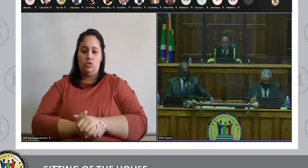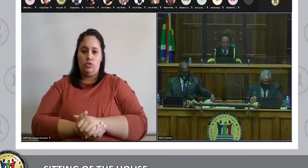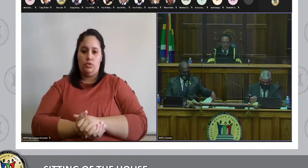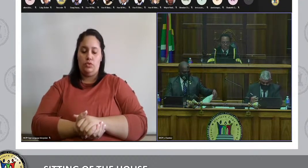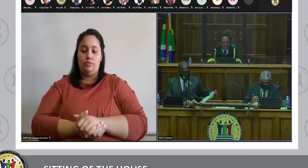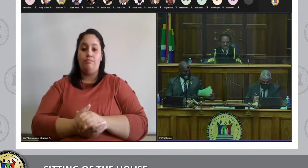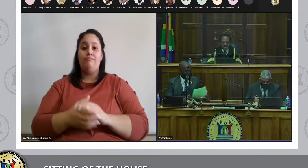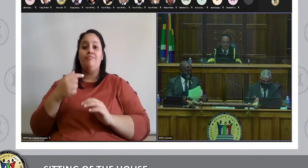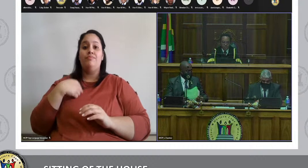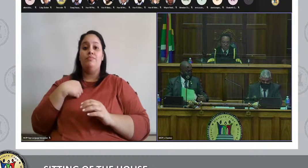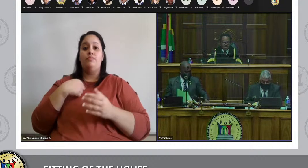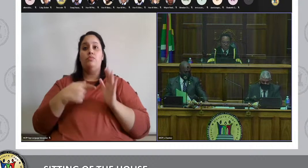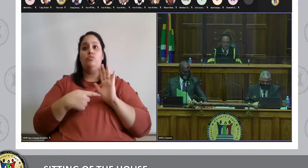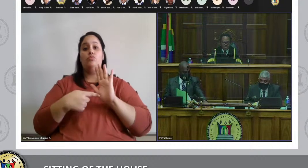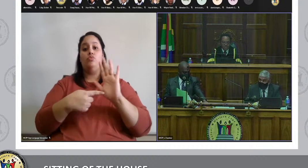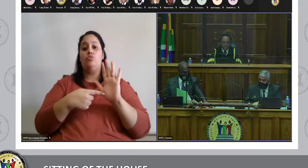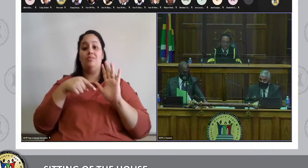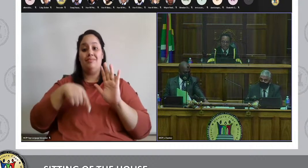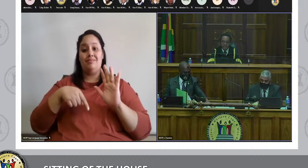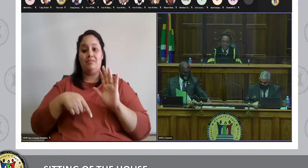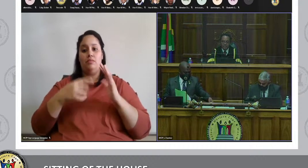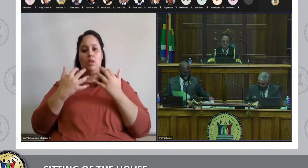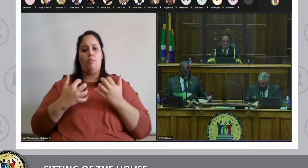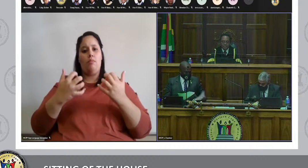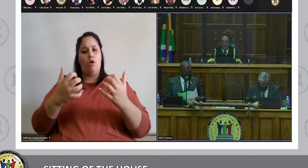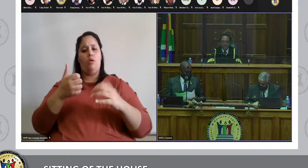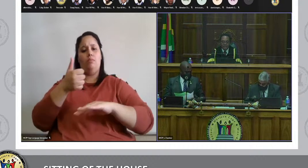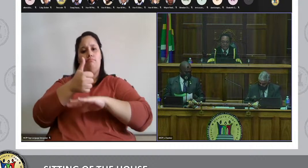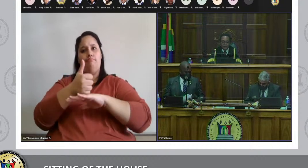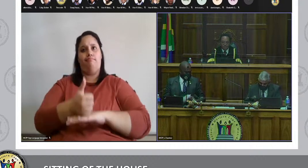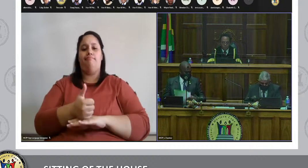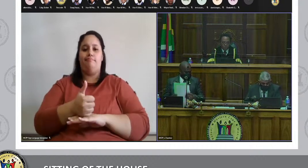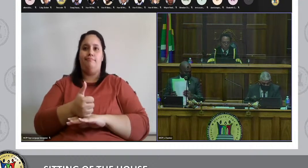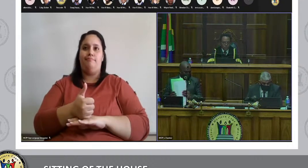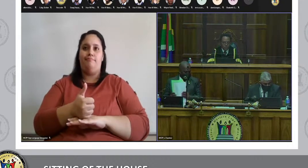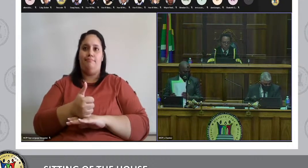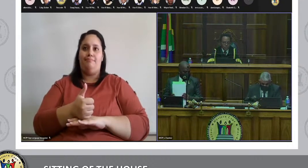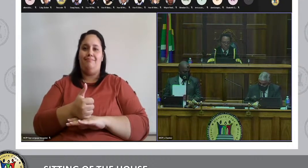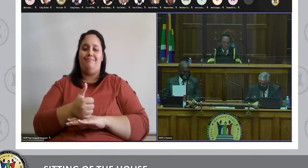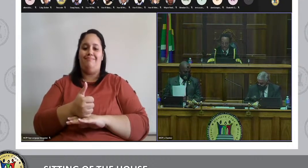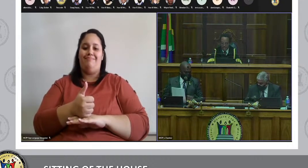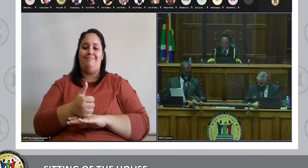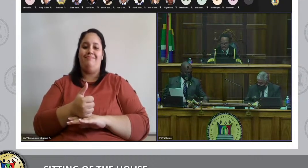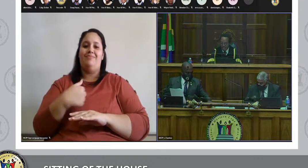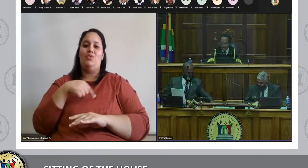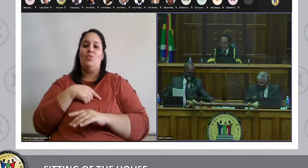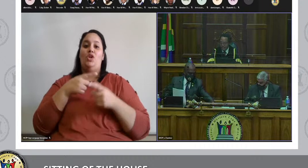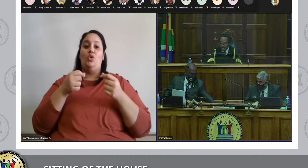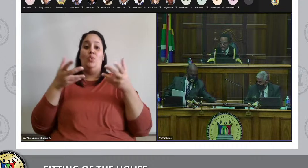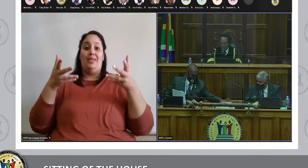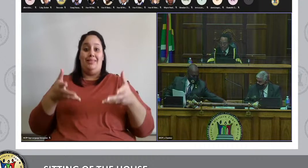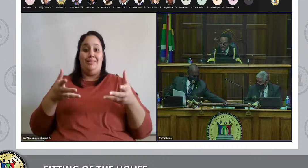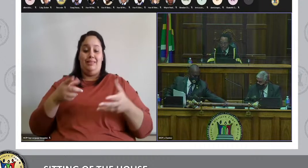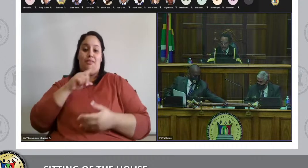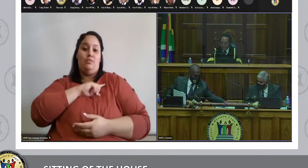this is our sitting, it's our parliament. Let us do so understanding that